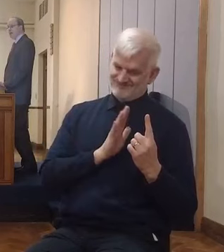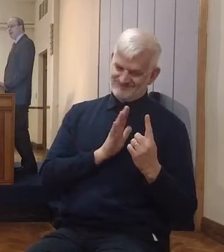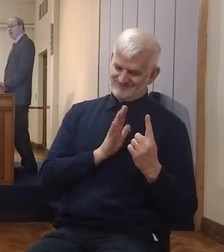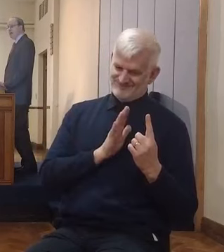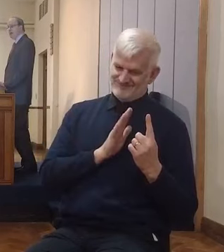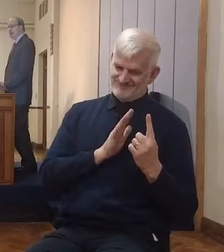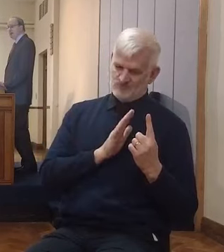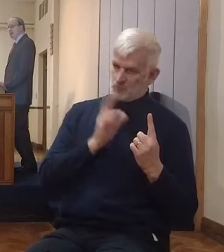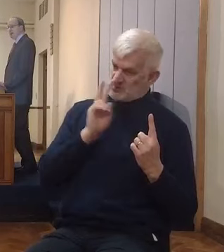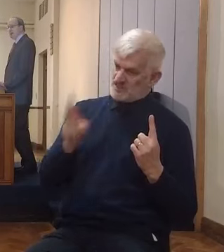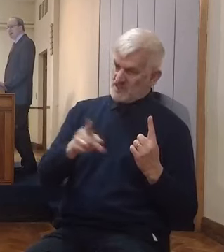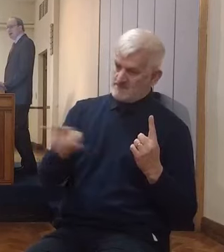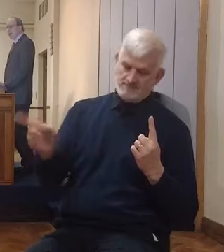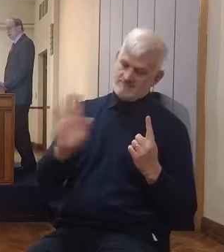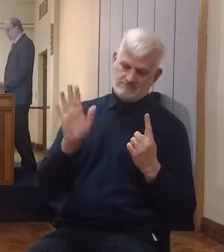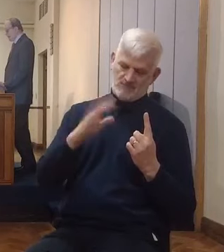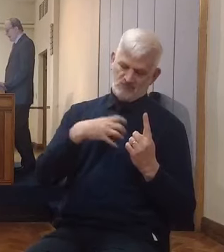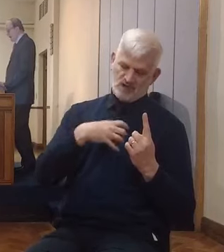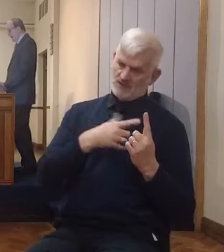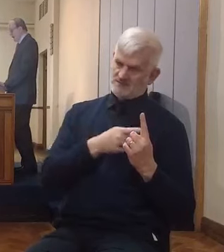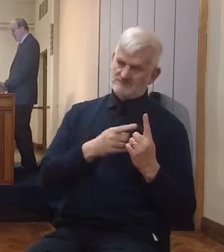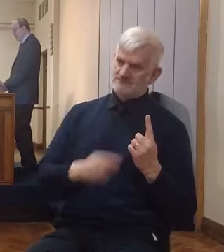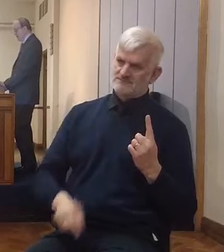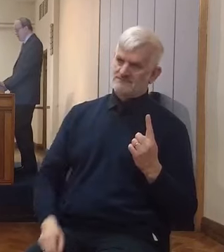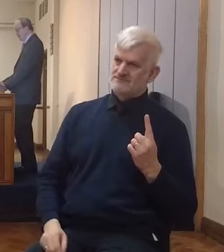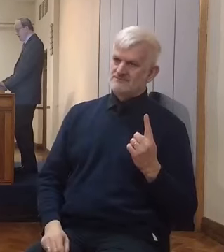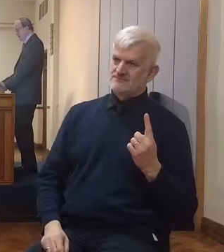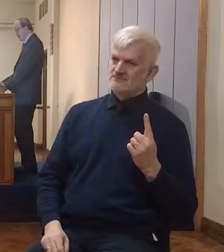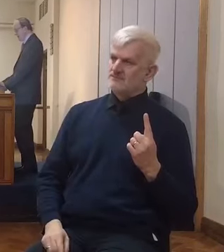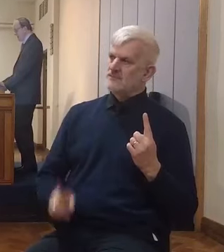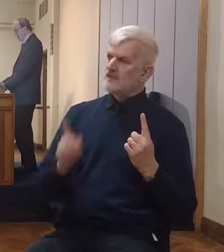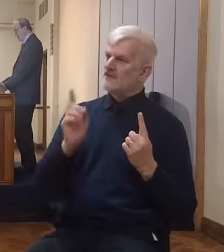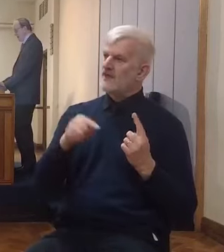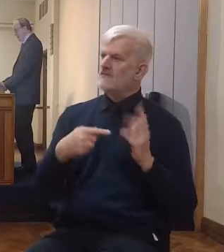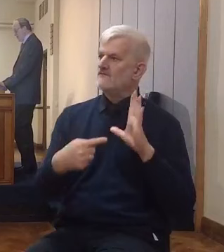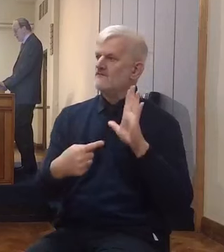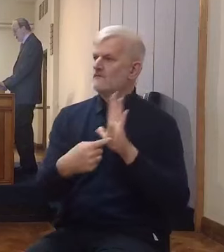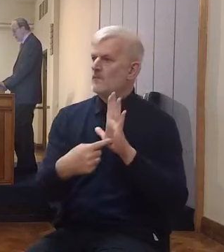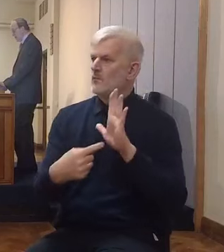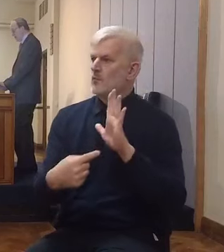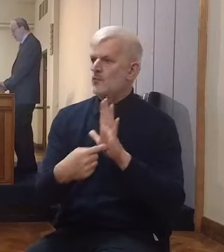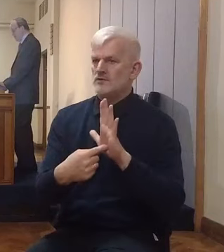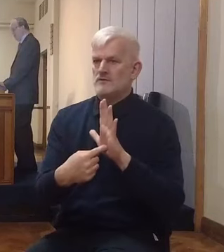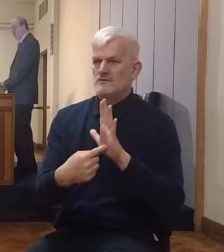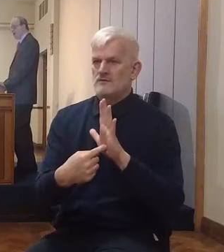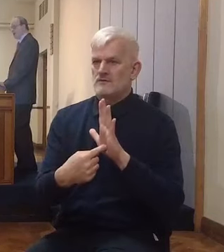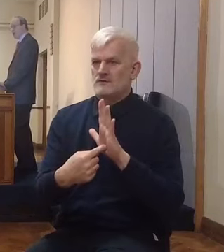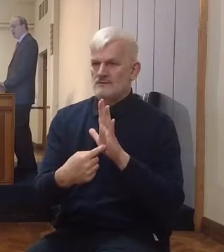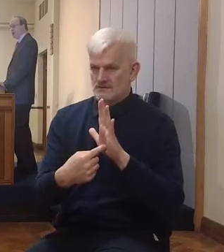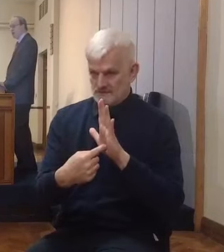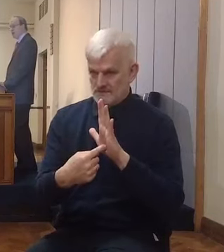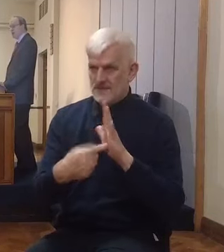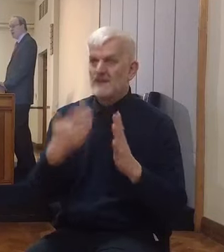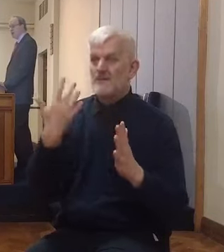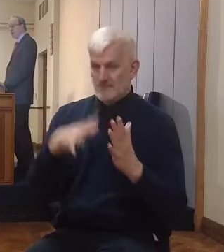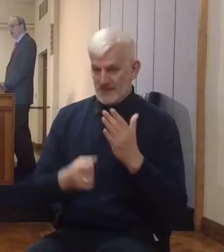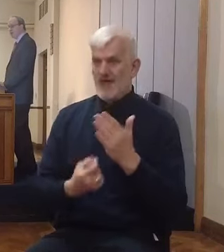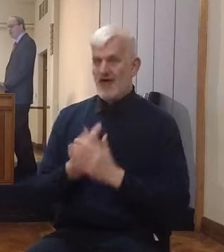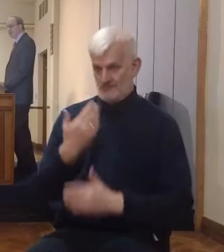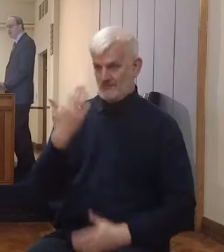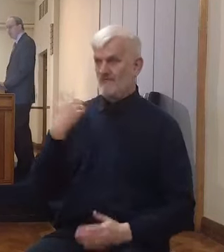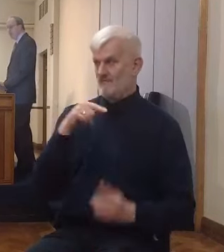because of them. Now that's highly significant. Joshua had been in this predicament